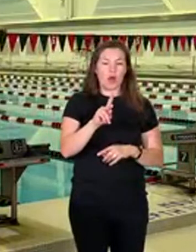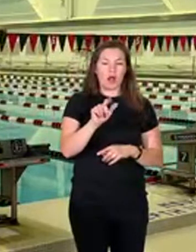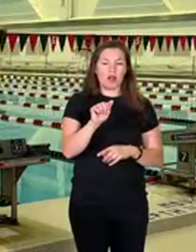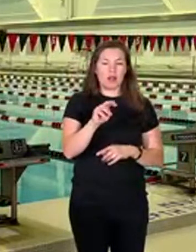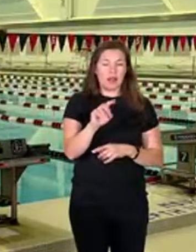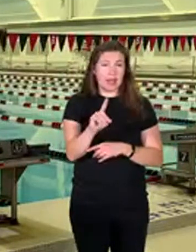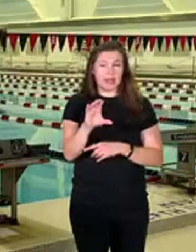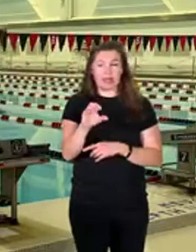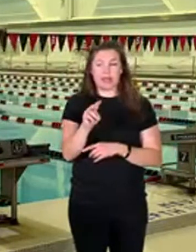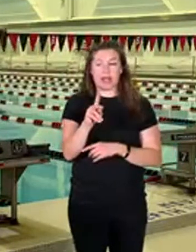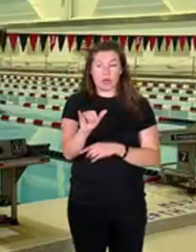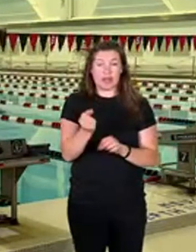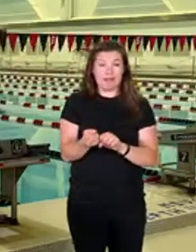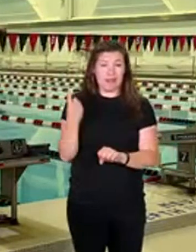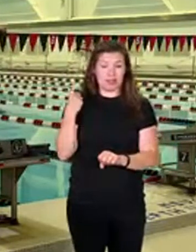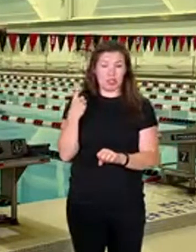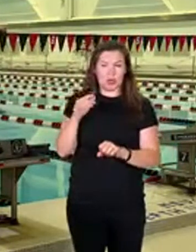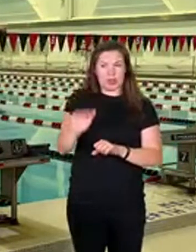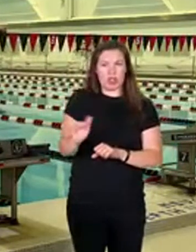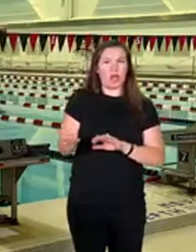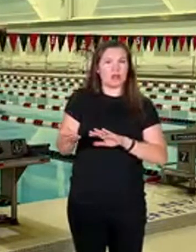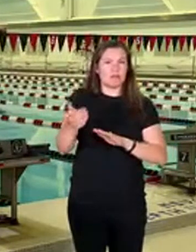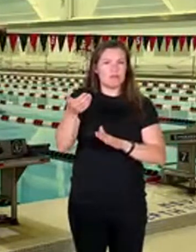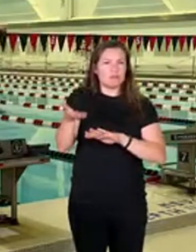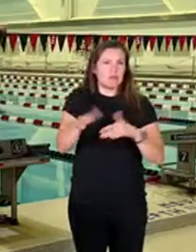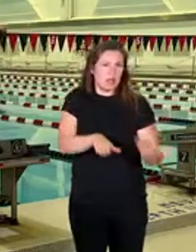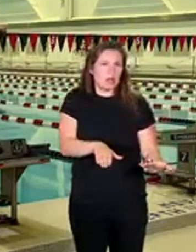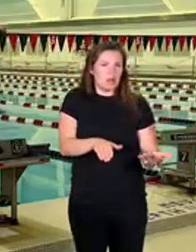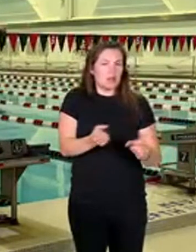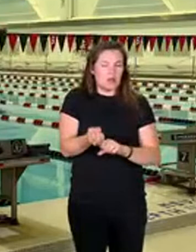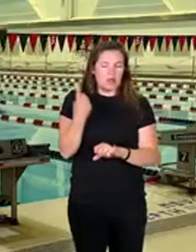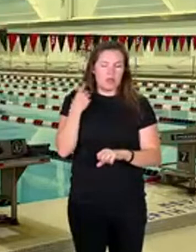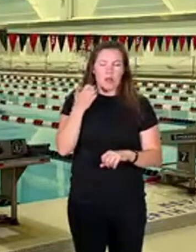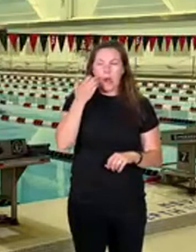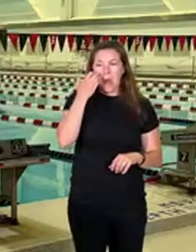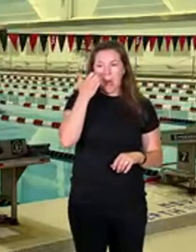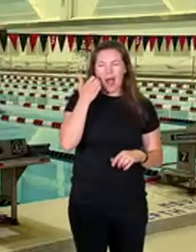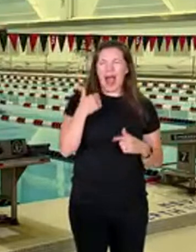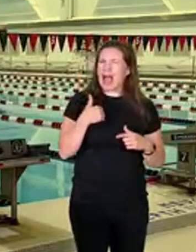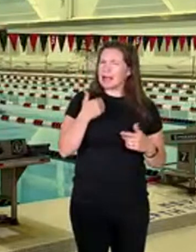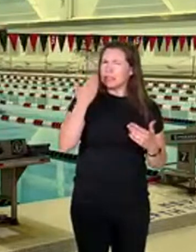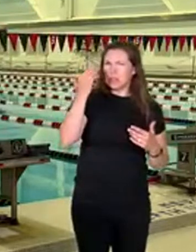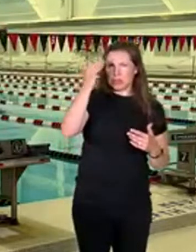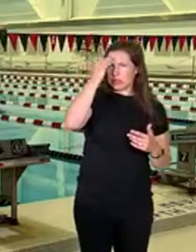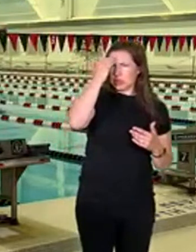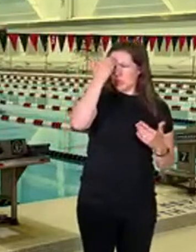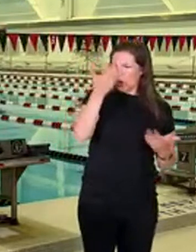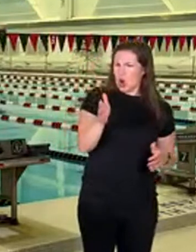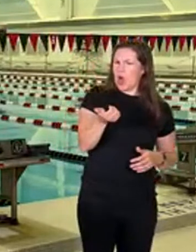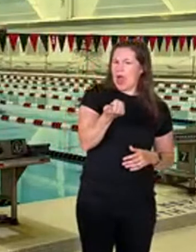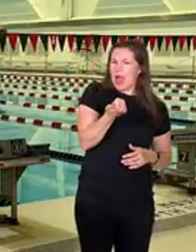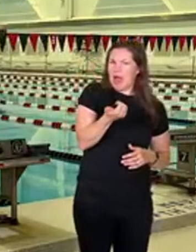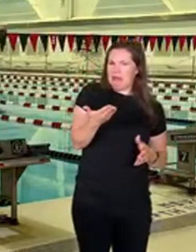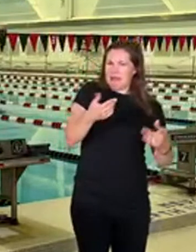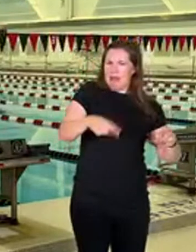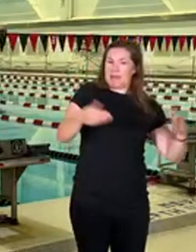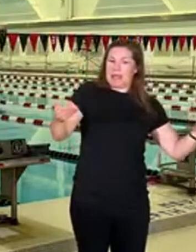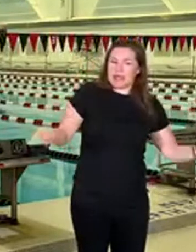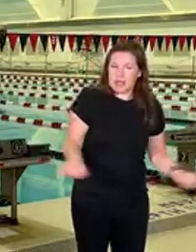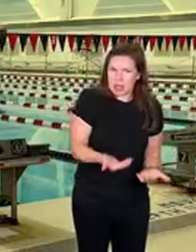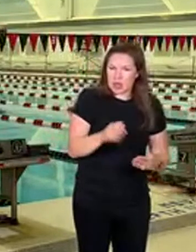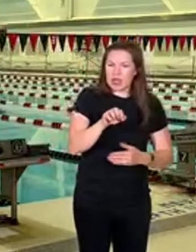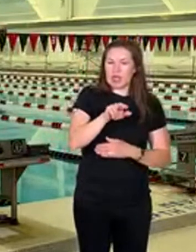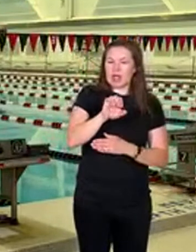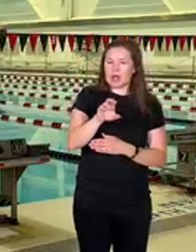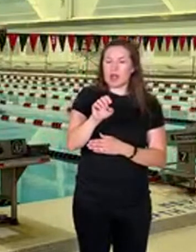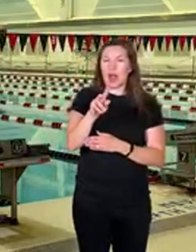year with the drowning of the child. So I'm not aware of any right now in Erie County. It's not to say it didn't happen, just not